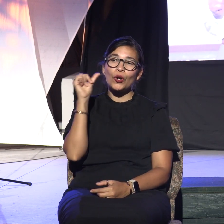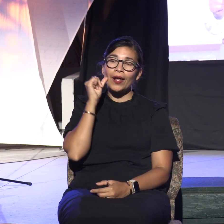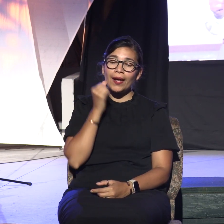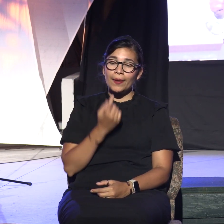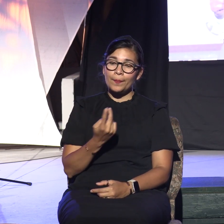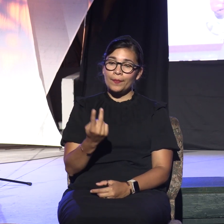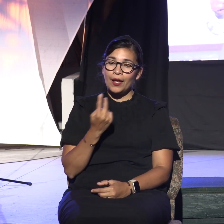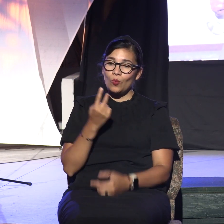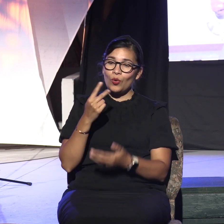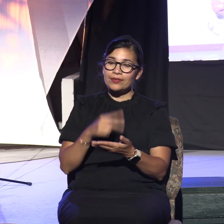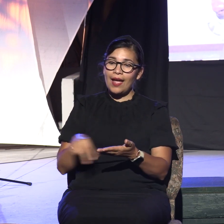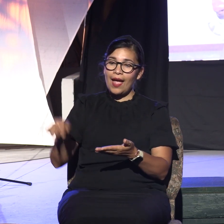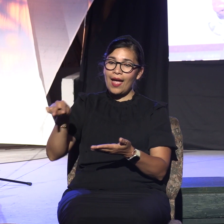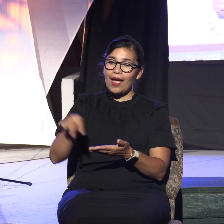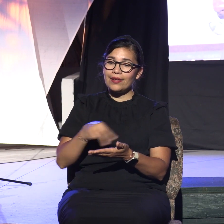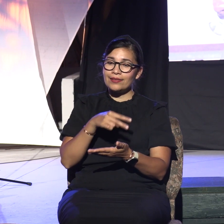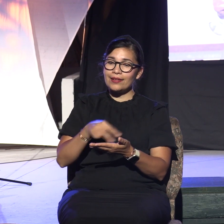that.